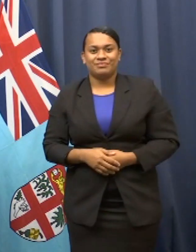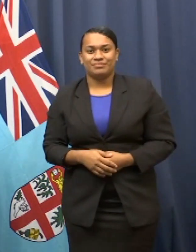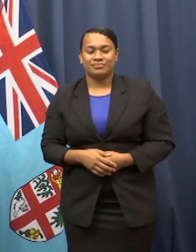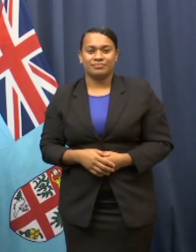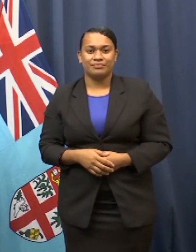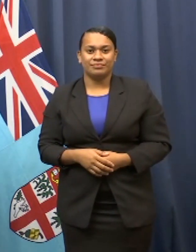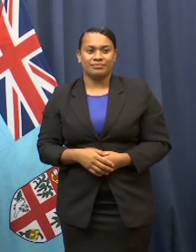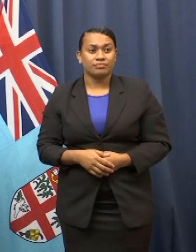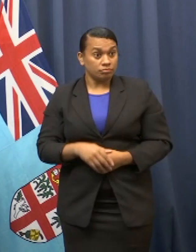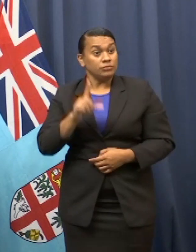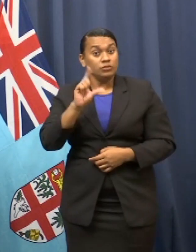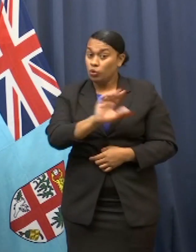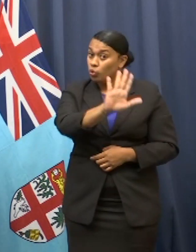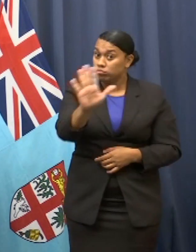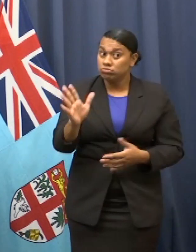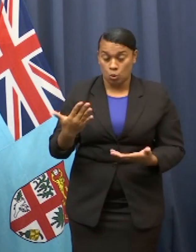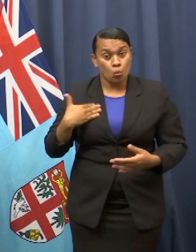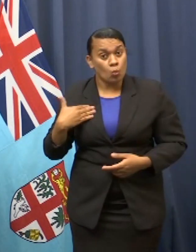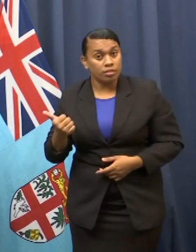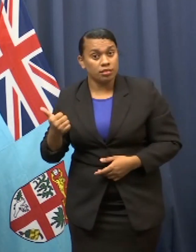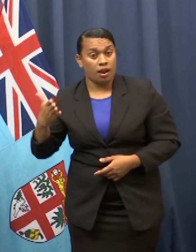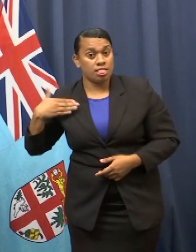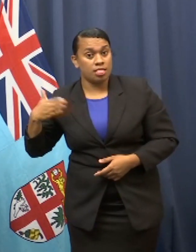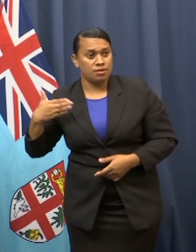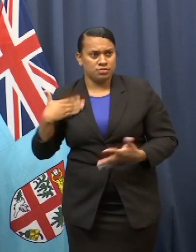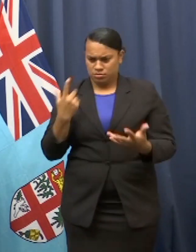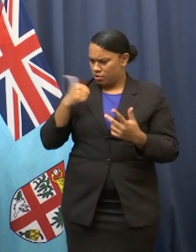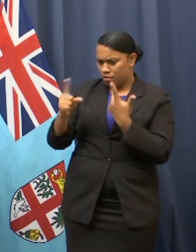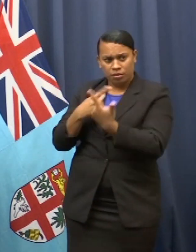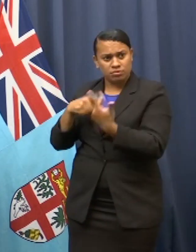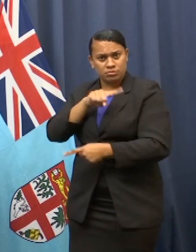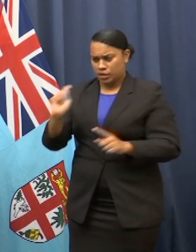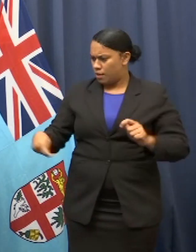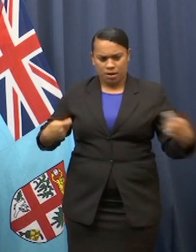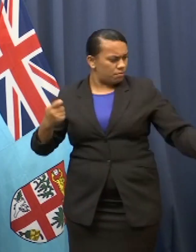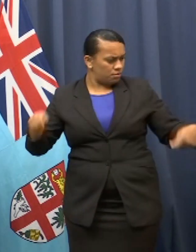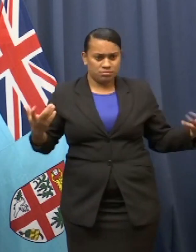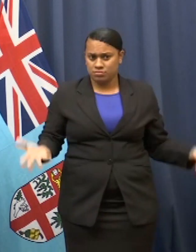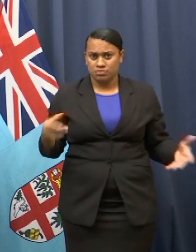Do it for your health and the health of your neighbors. Do it for the safety of those